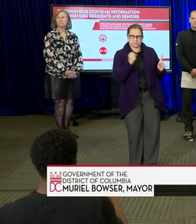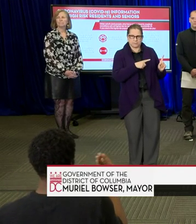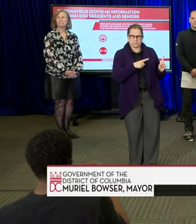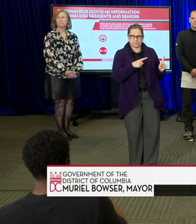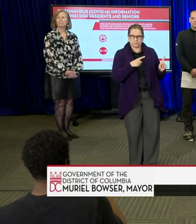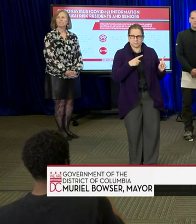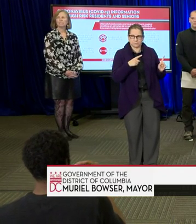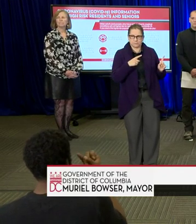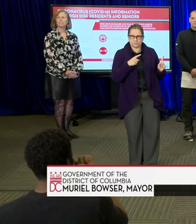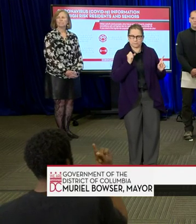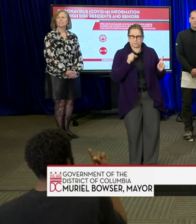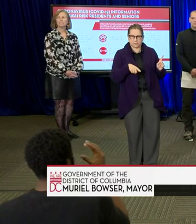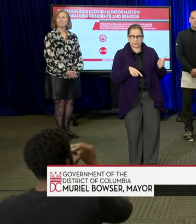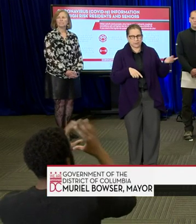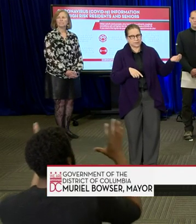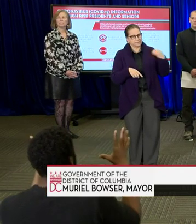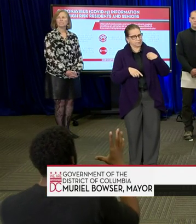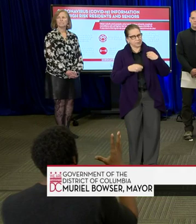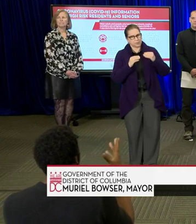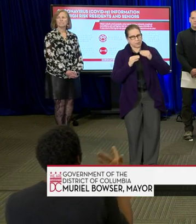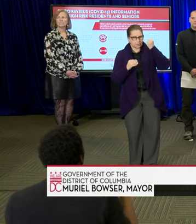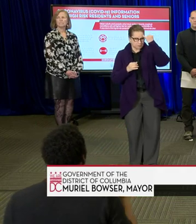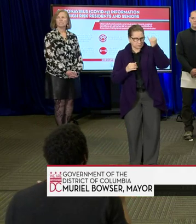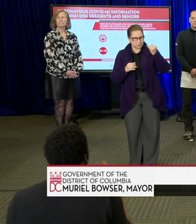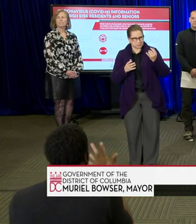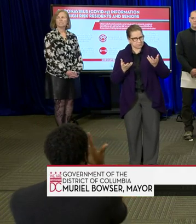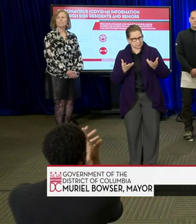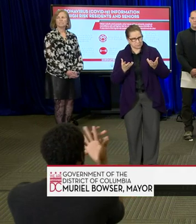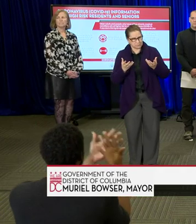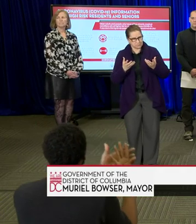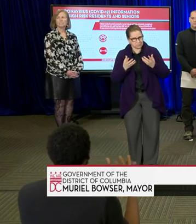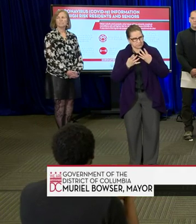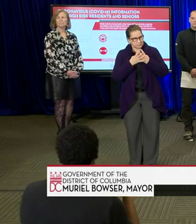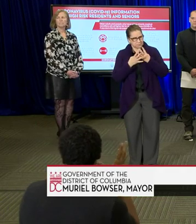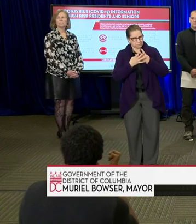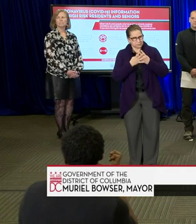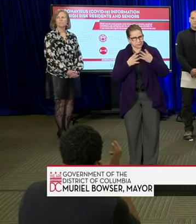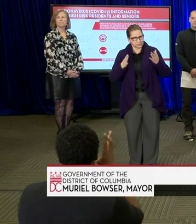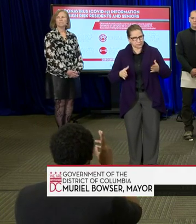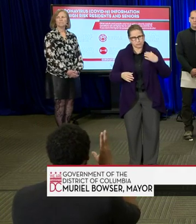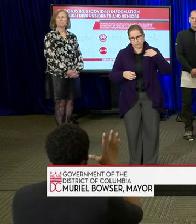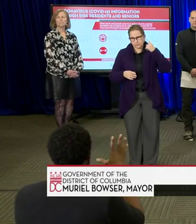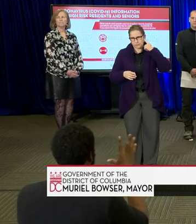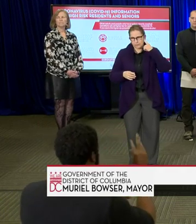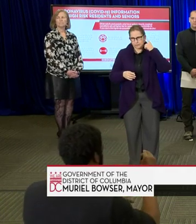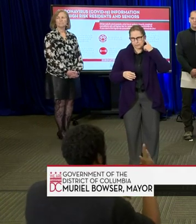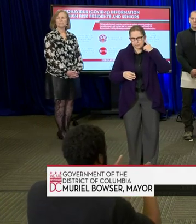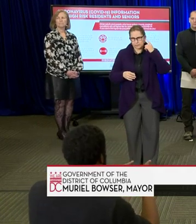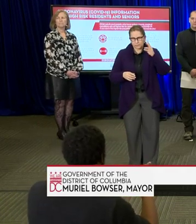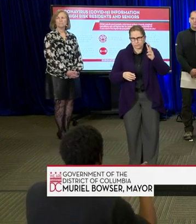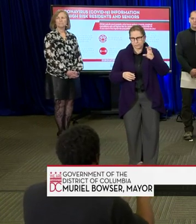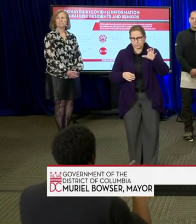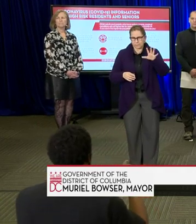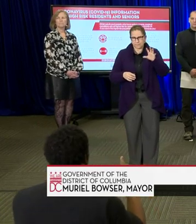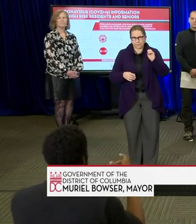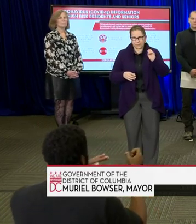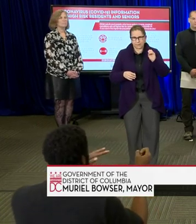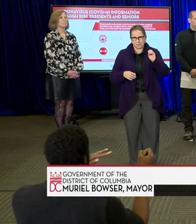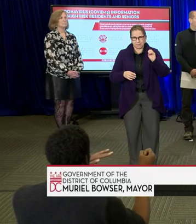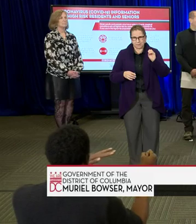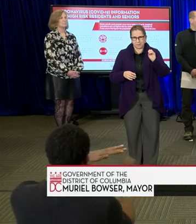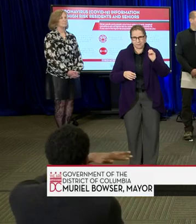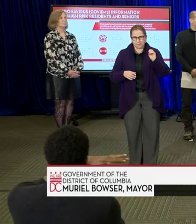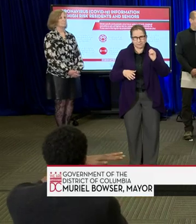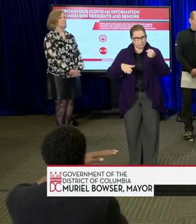what the situation is at the jail? There are 50 people. I've heard different numbers, 65, 50, but people are quarantined at the jail. Sure.